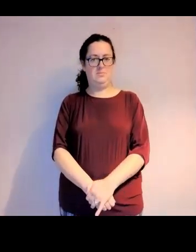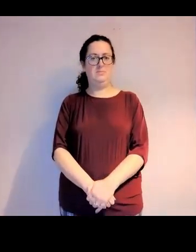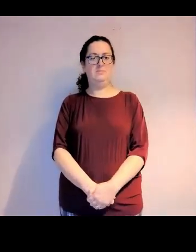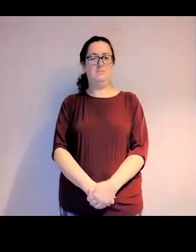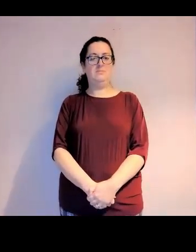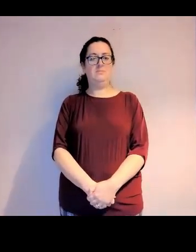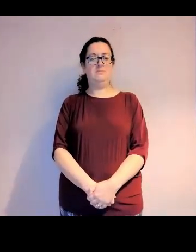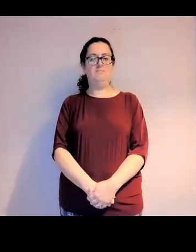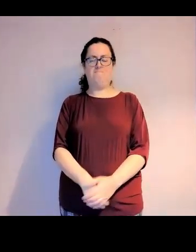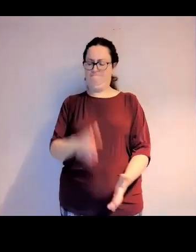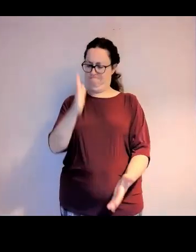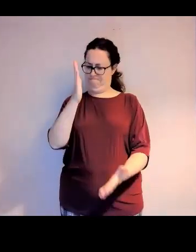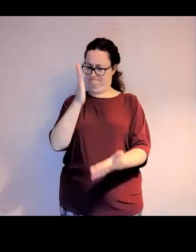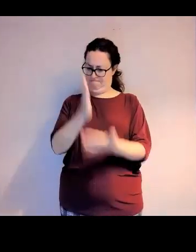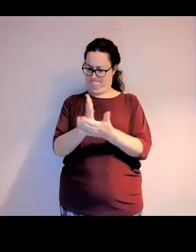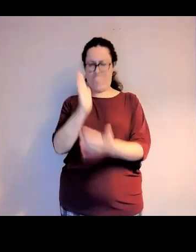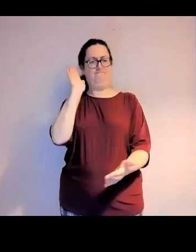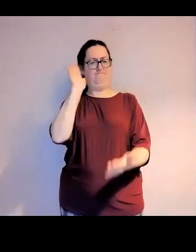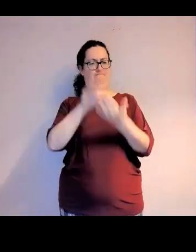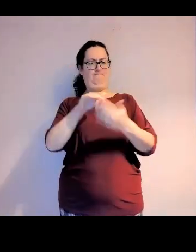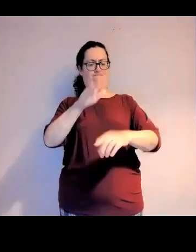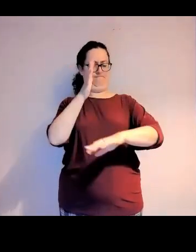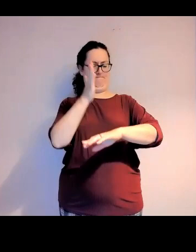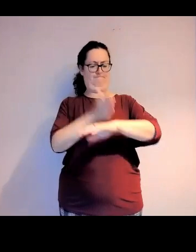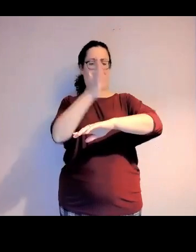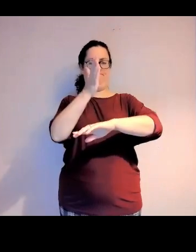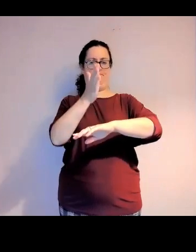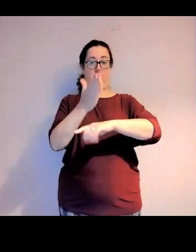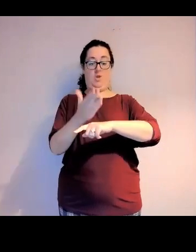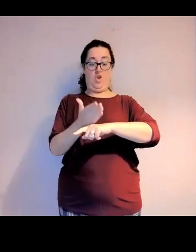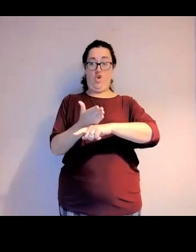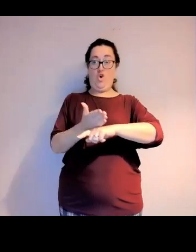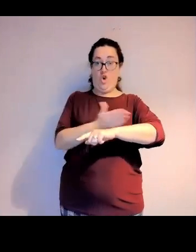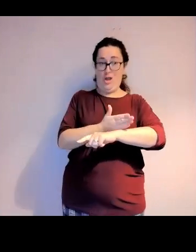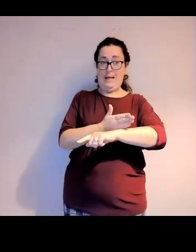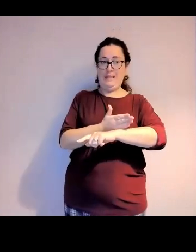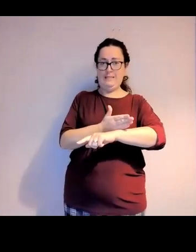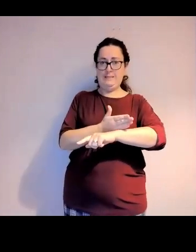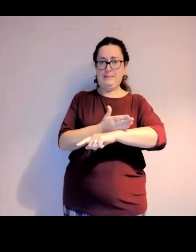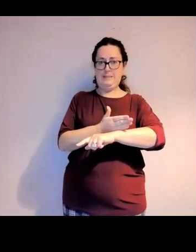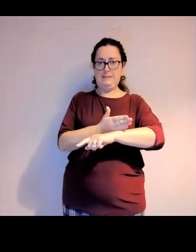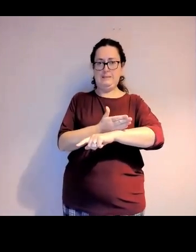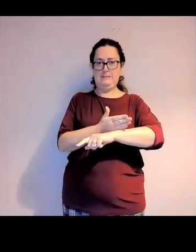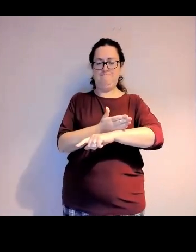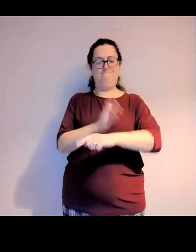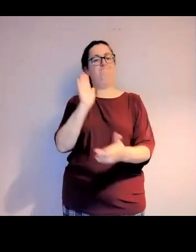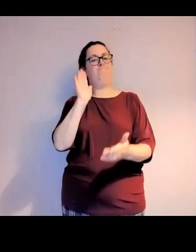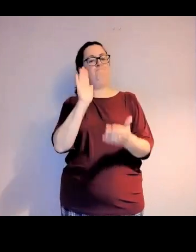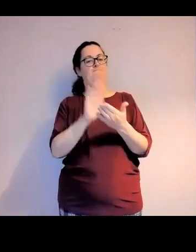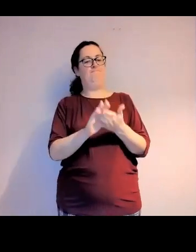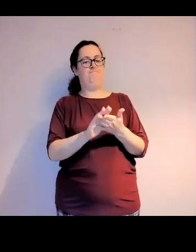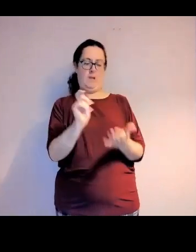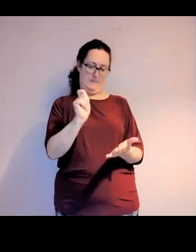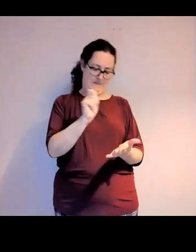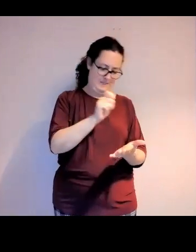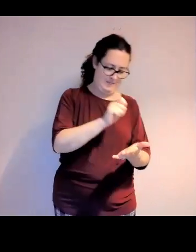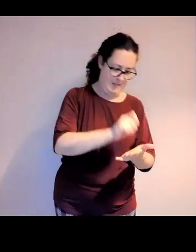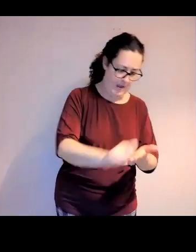I am diligently on time, by the minute early. I sign in and